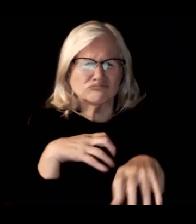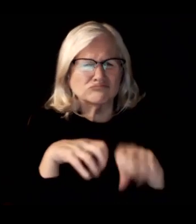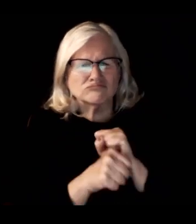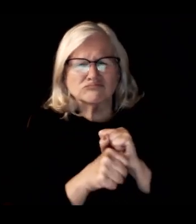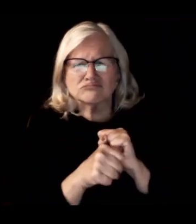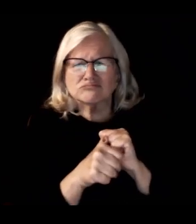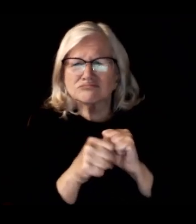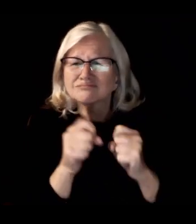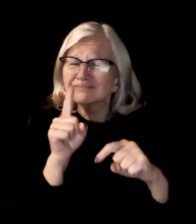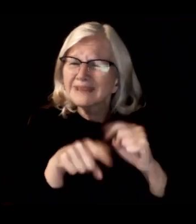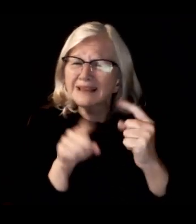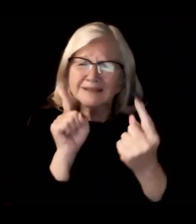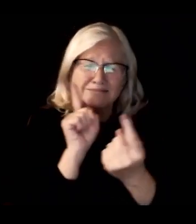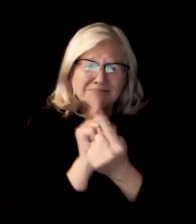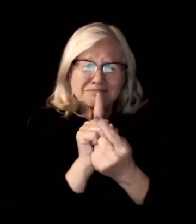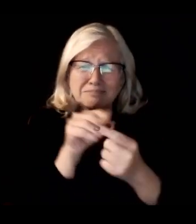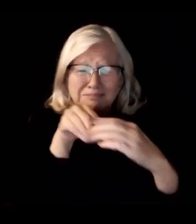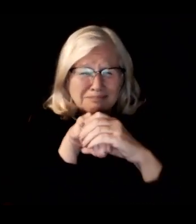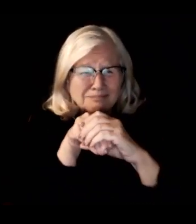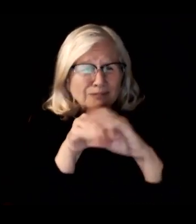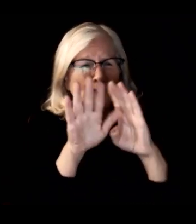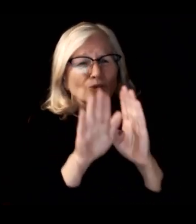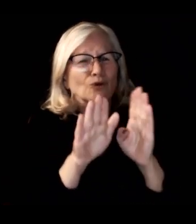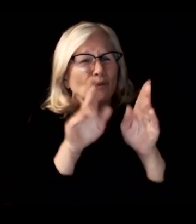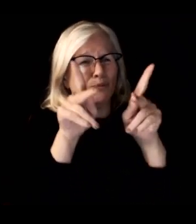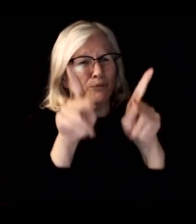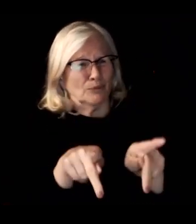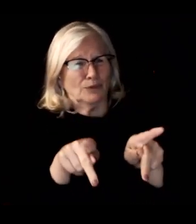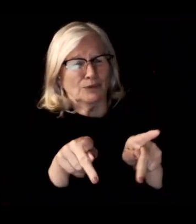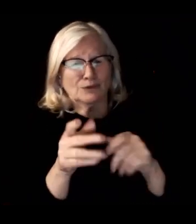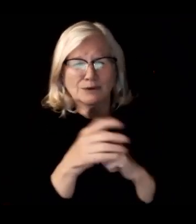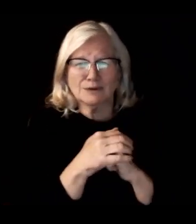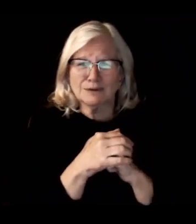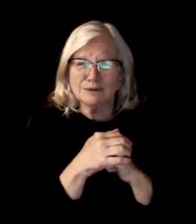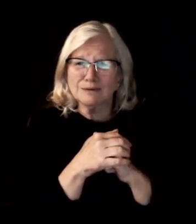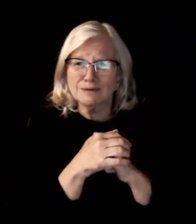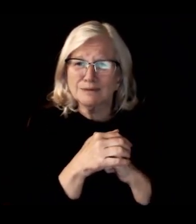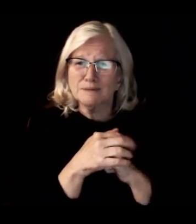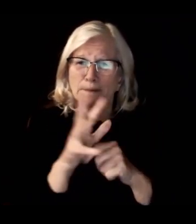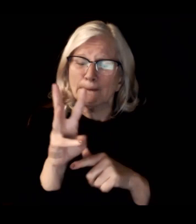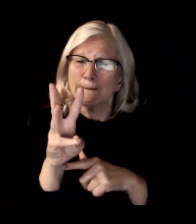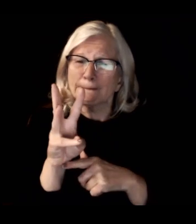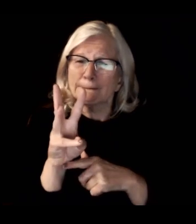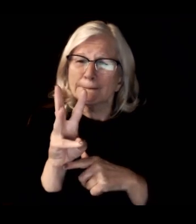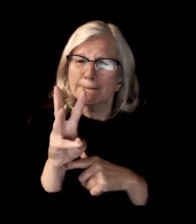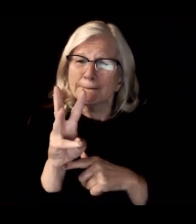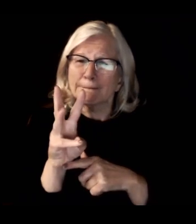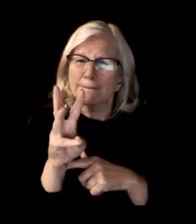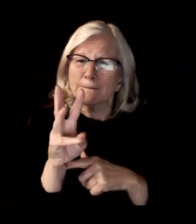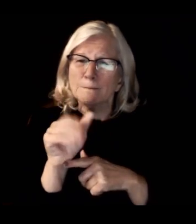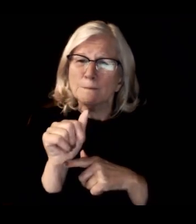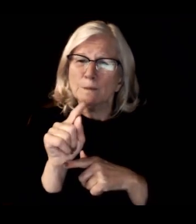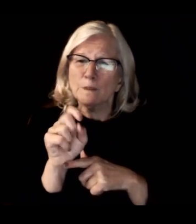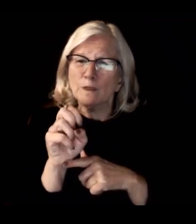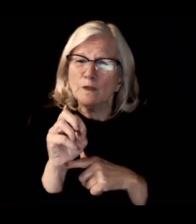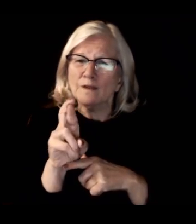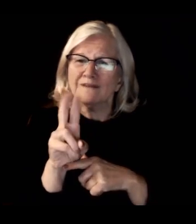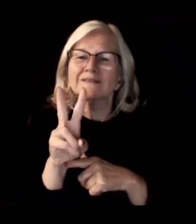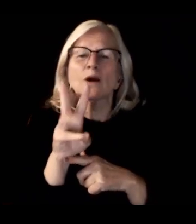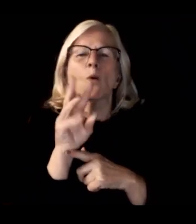why. Waterview Pines, operated by Monarch, the Minnesota Department of Health, and the Center for